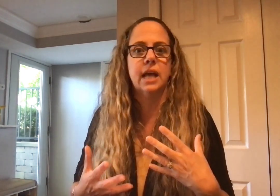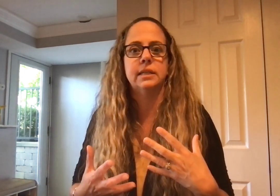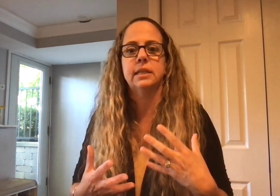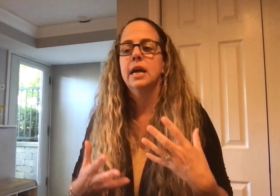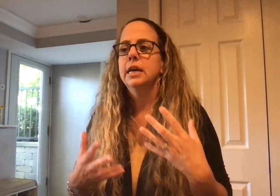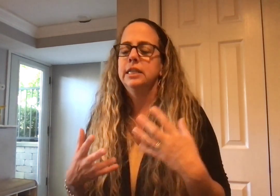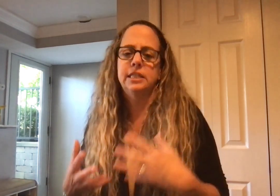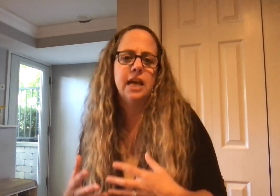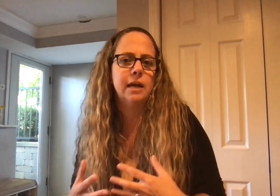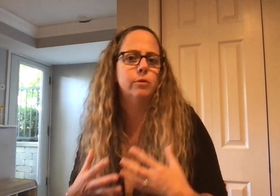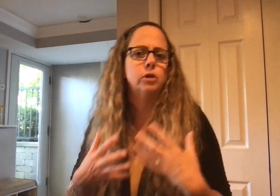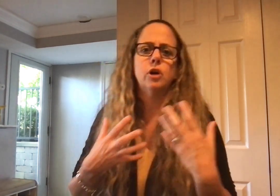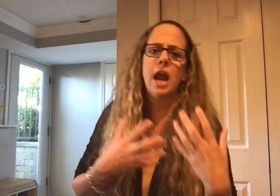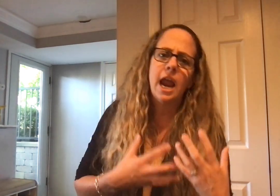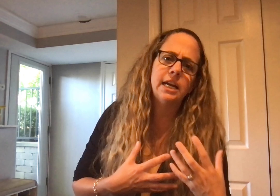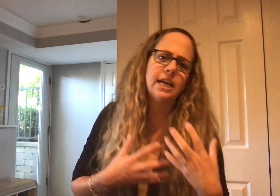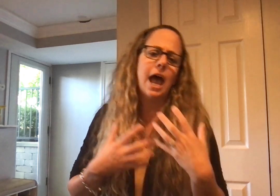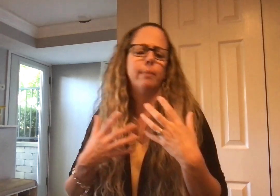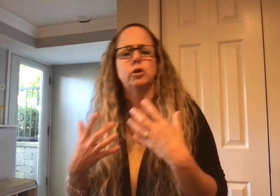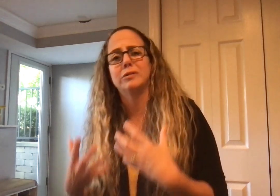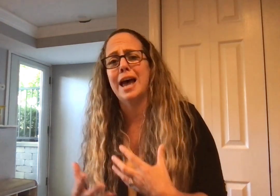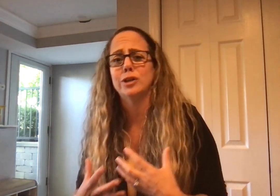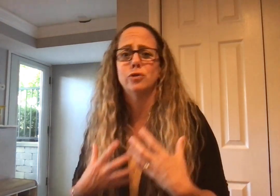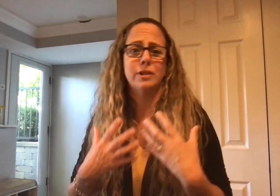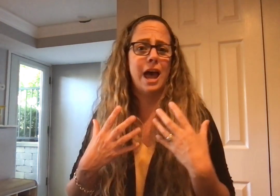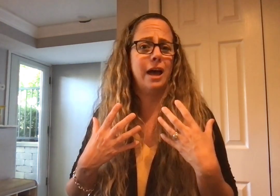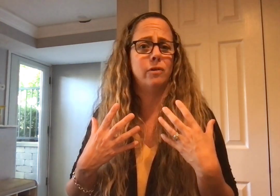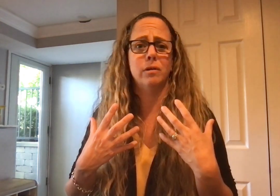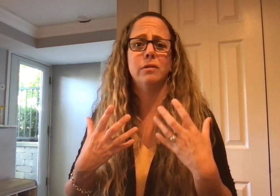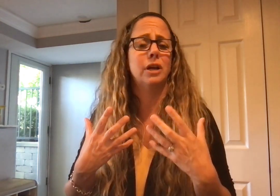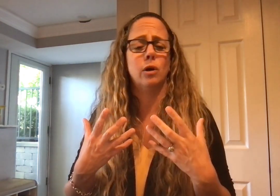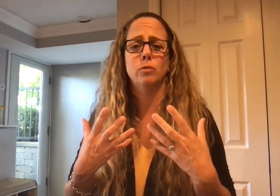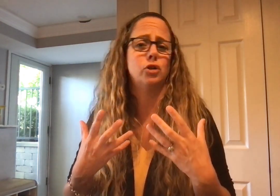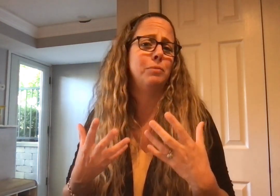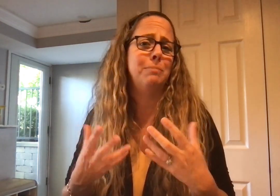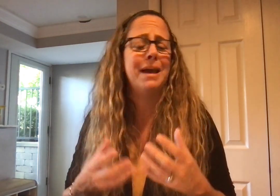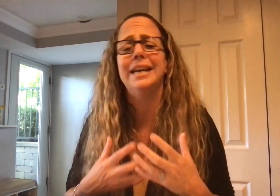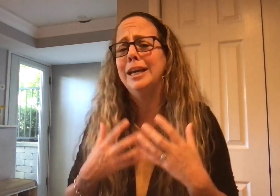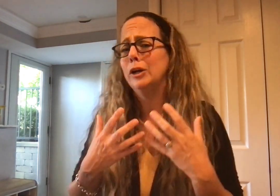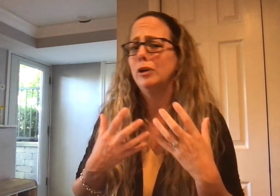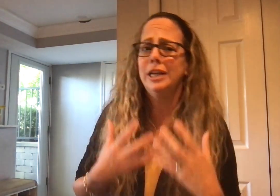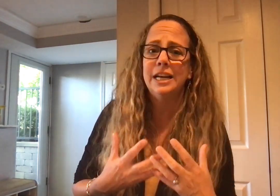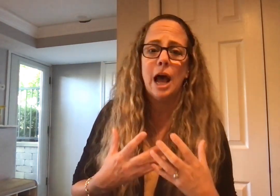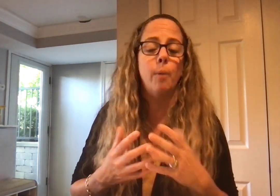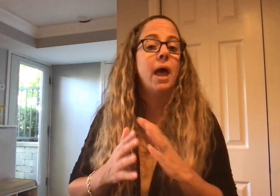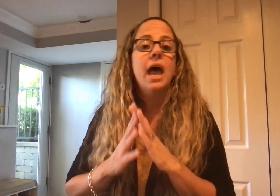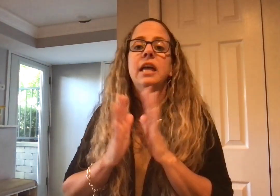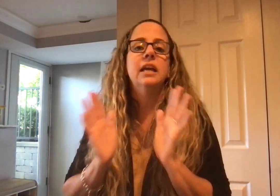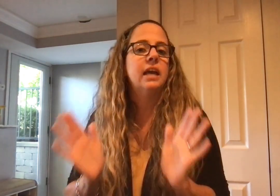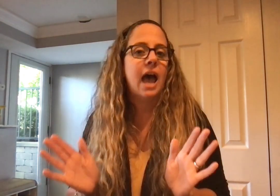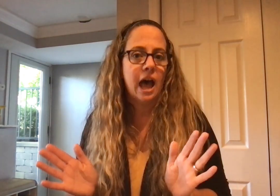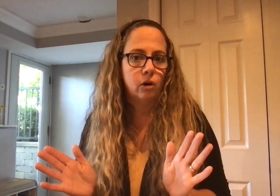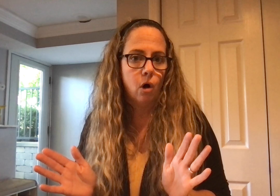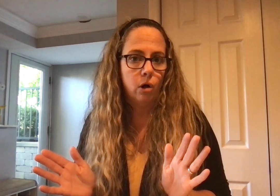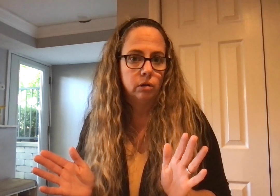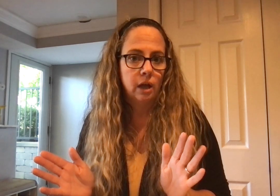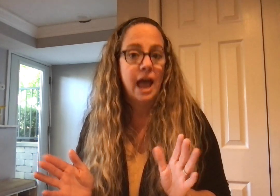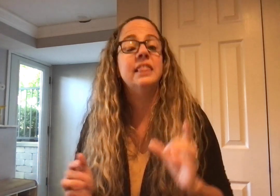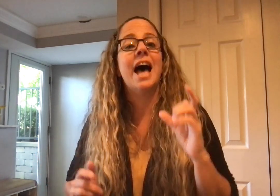as disabled or handicapped or lesser than, or should be pitied or needed help at all. And that's